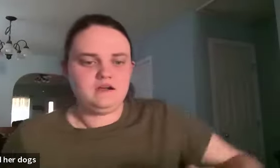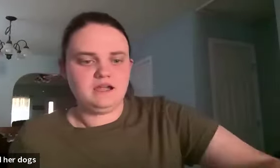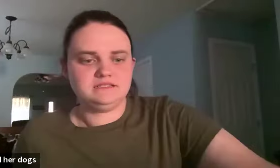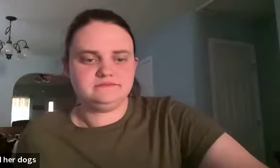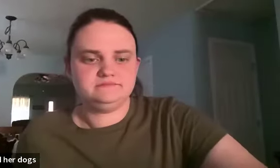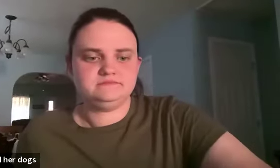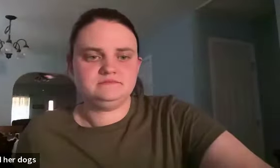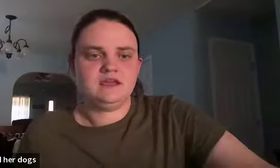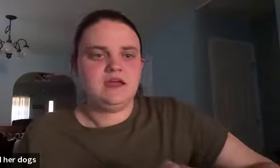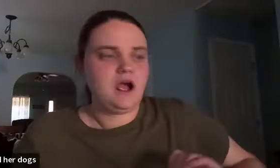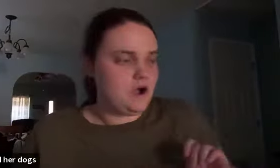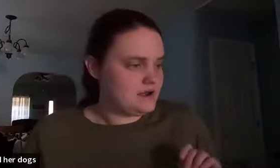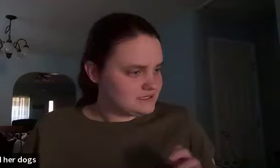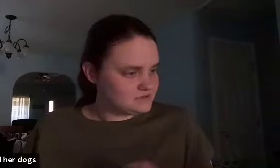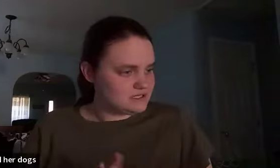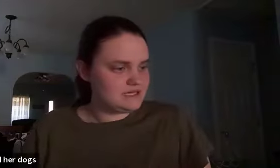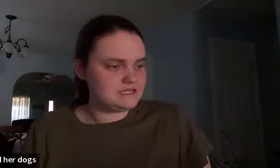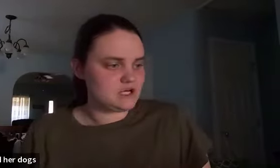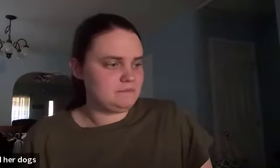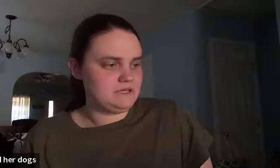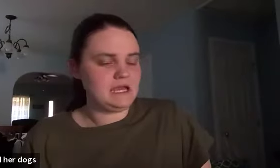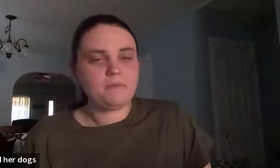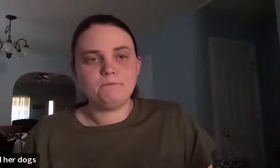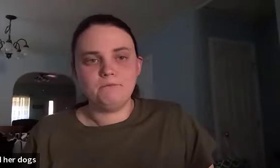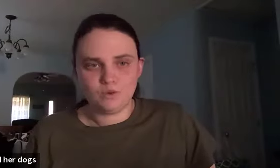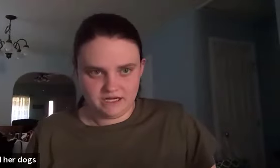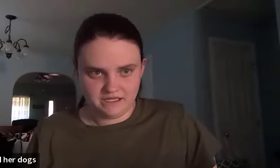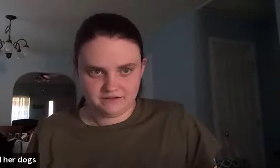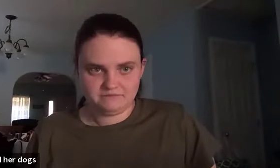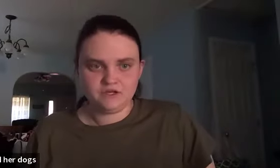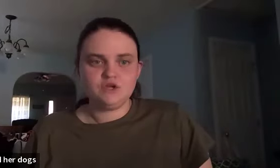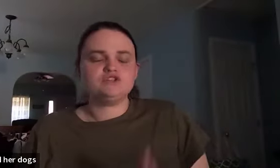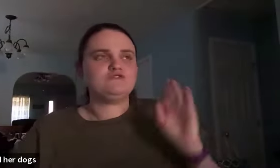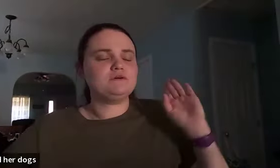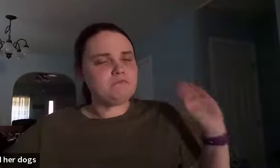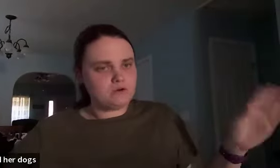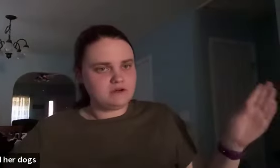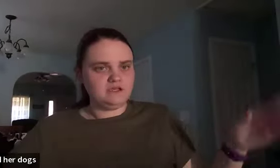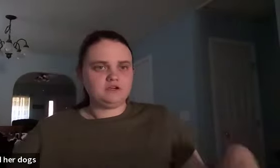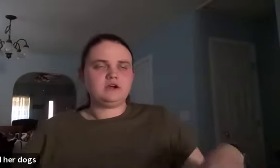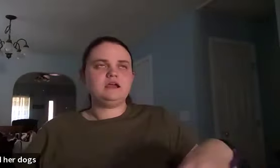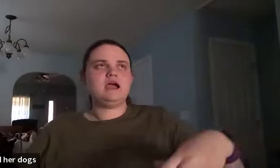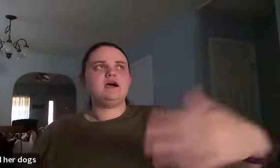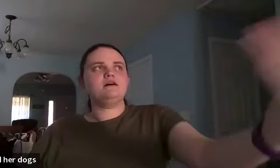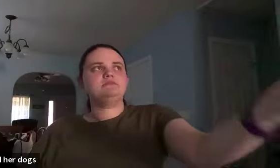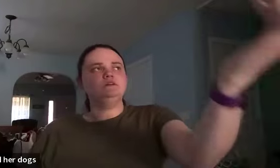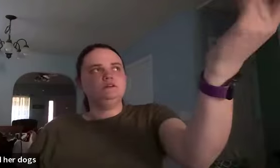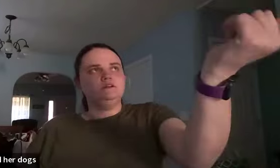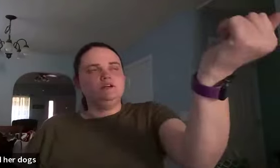All right. Our next one is going to be morning. So for morning, you're going to have